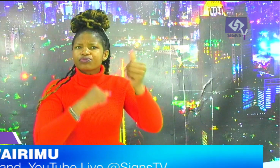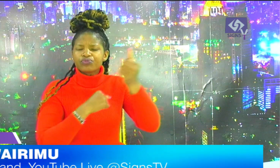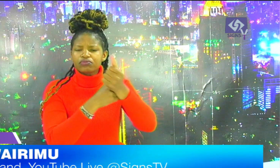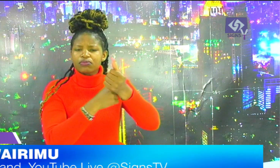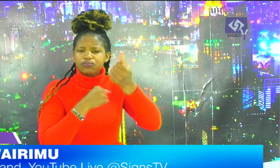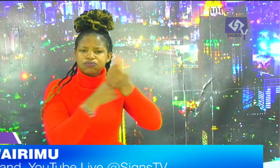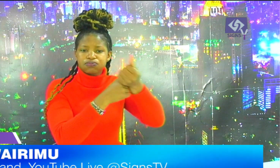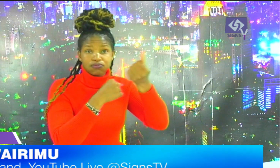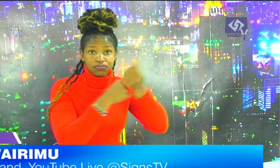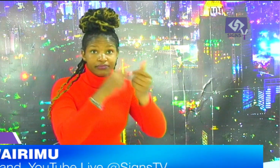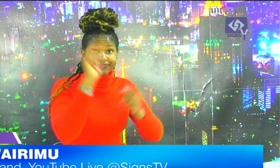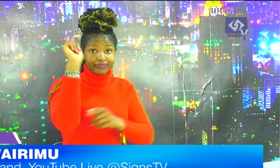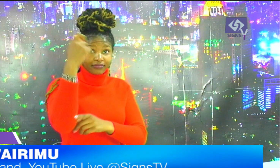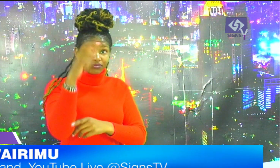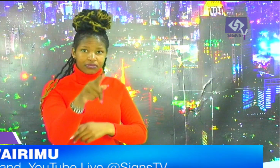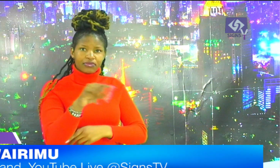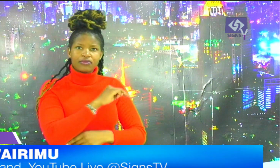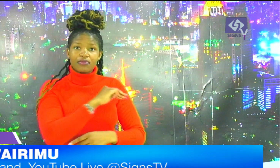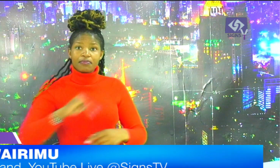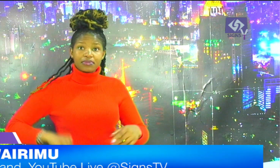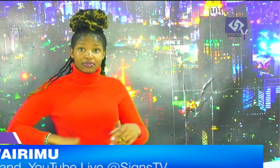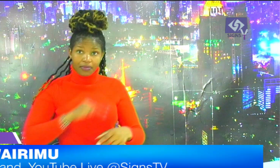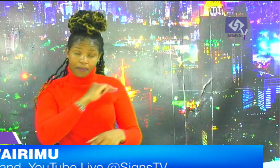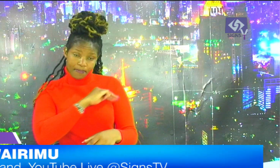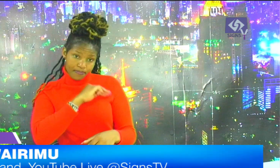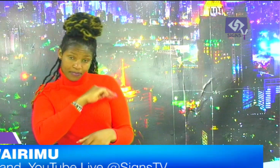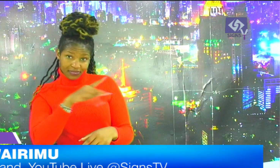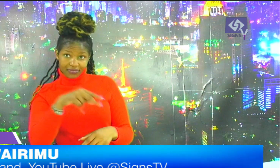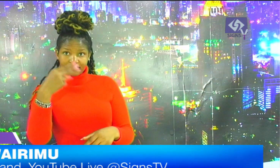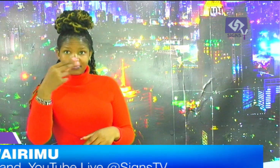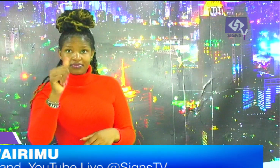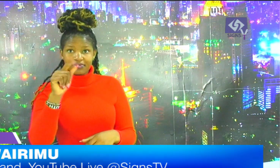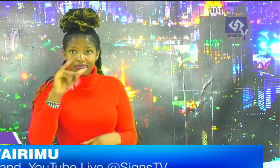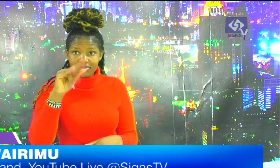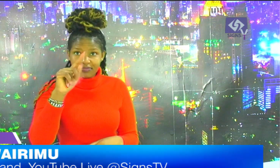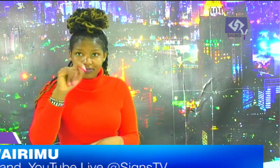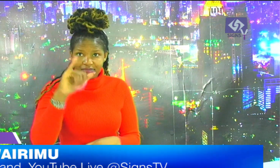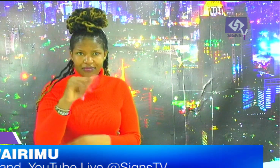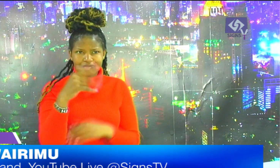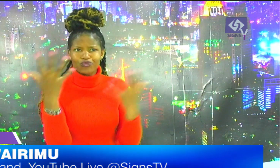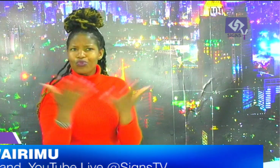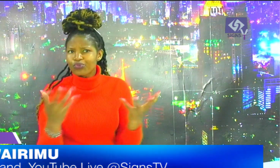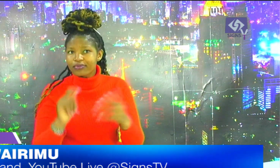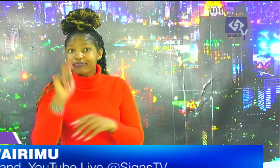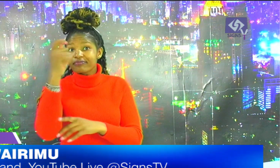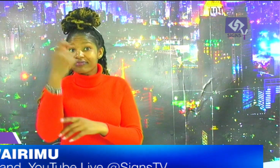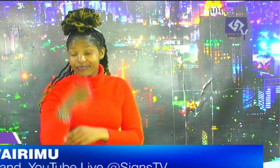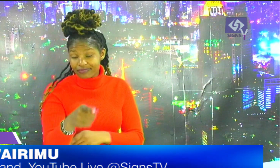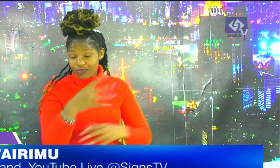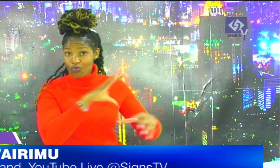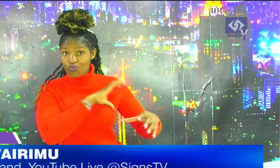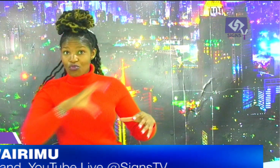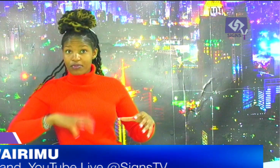The United States has pledged $100 million to support